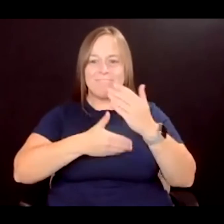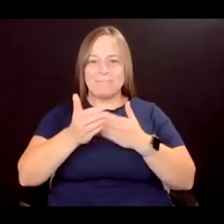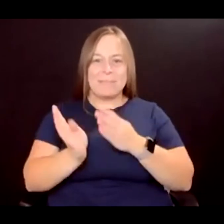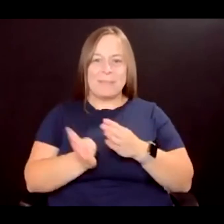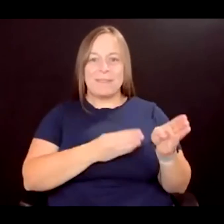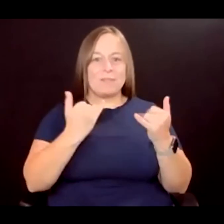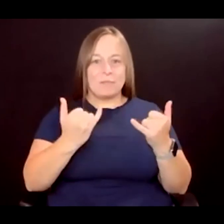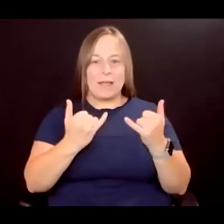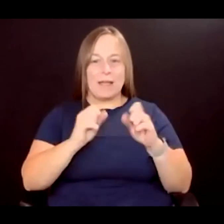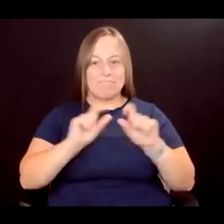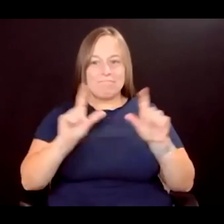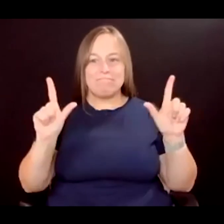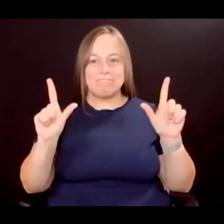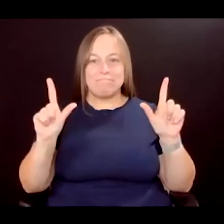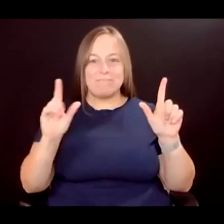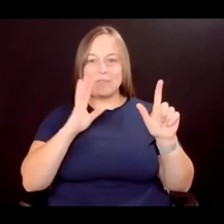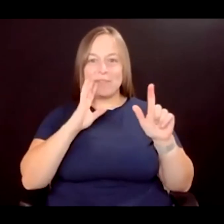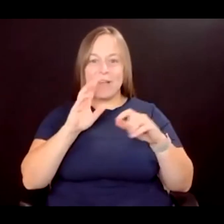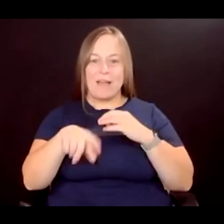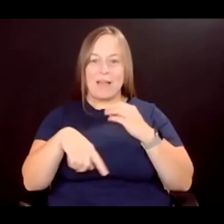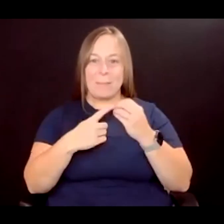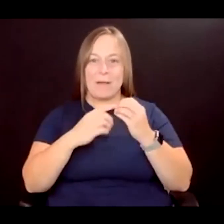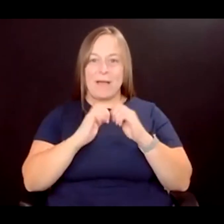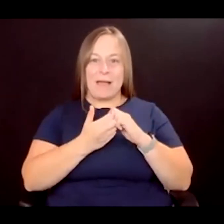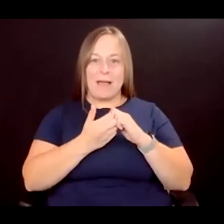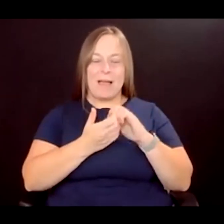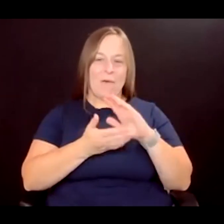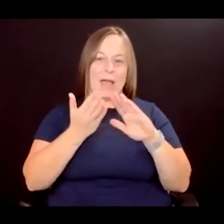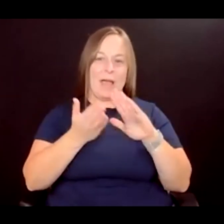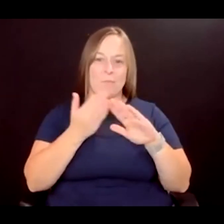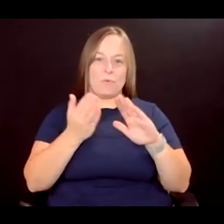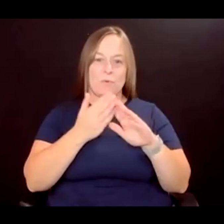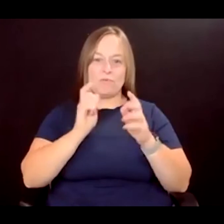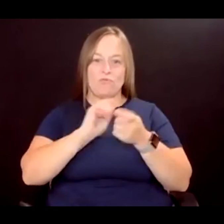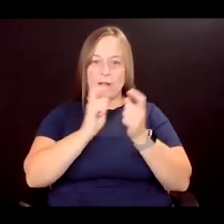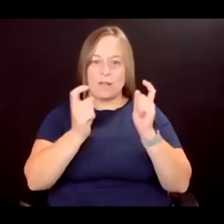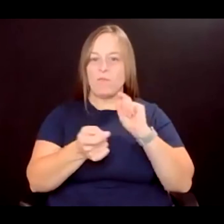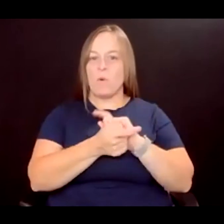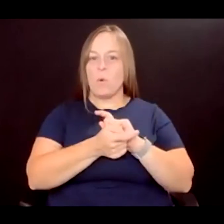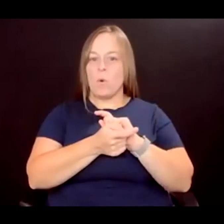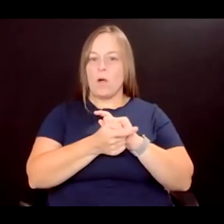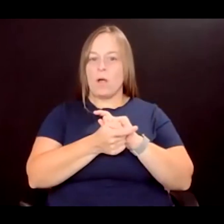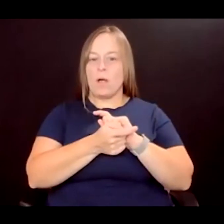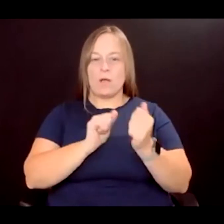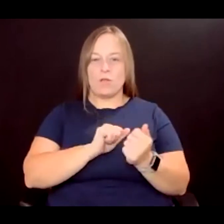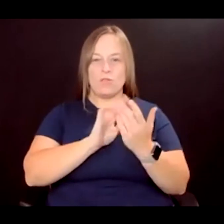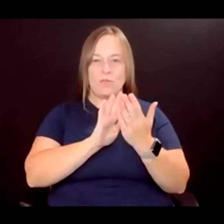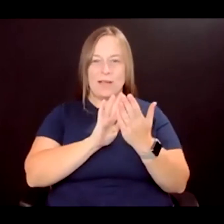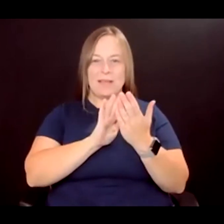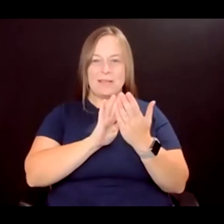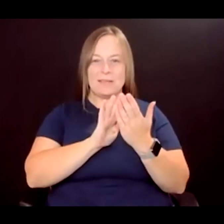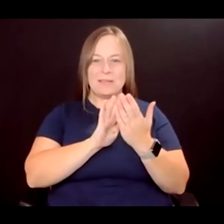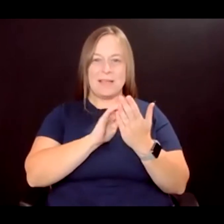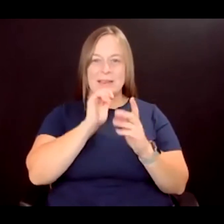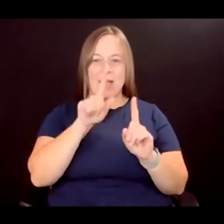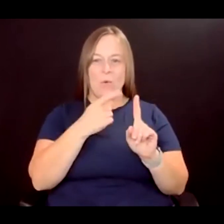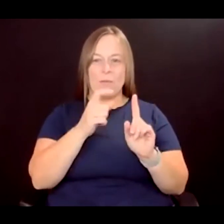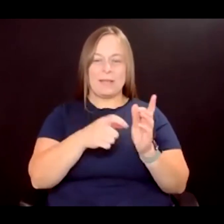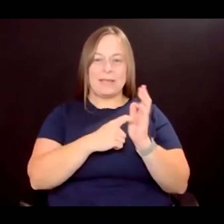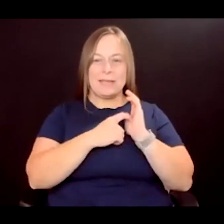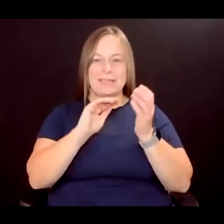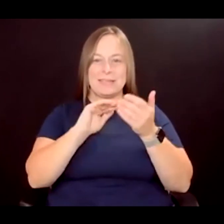safety should be paramount as well. So thank you for that. I'm accessible. People, you folks can reach out to me at any